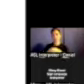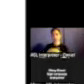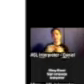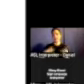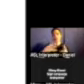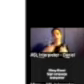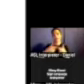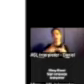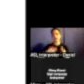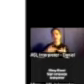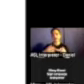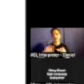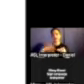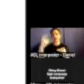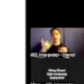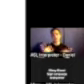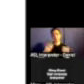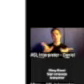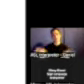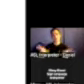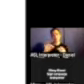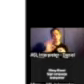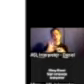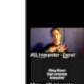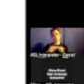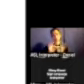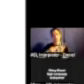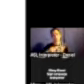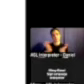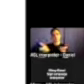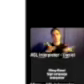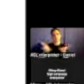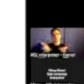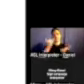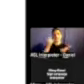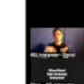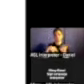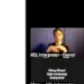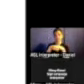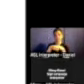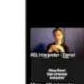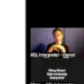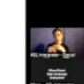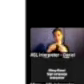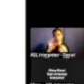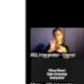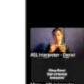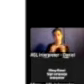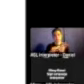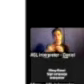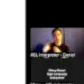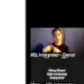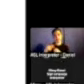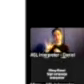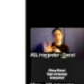spaces. That is why today we will be offering interpretation services. If you need access to access interpretation in Spanish, click